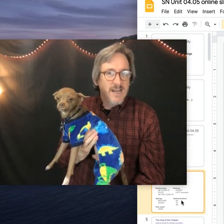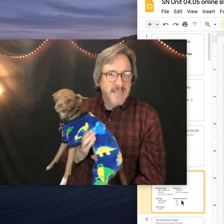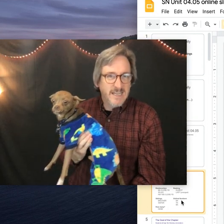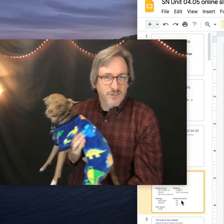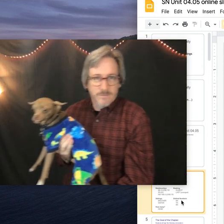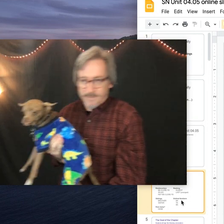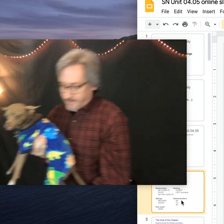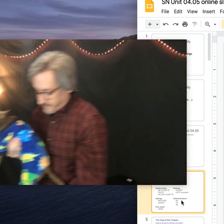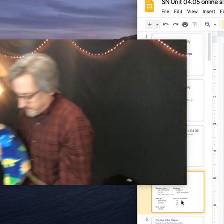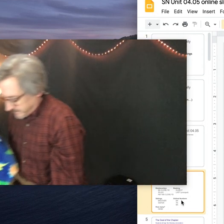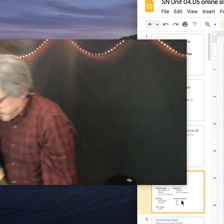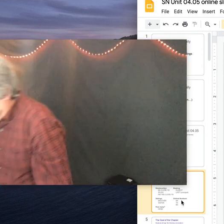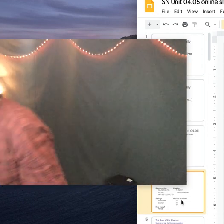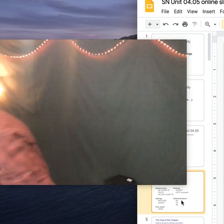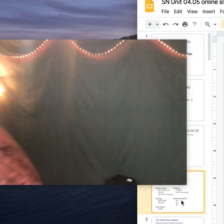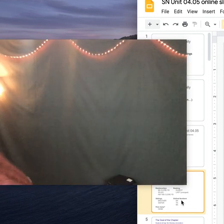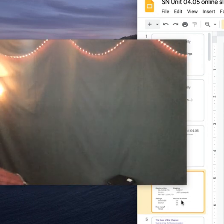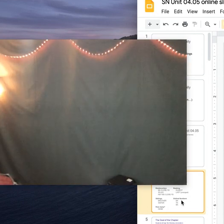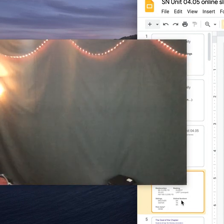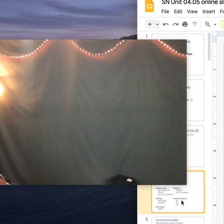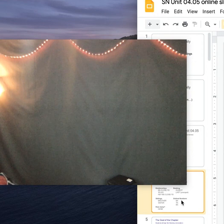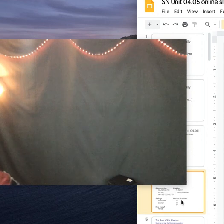He's not a teacher.